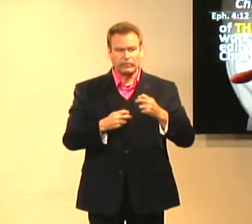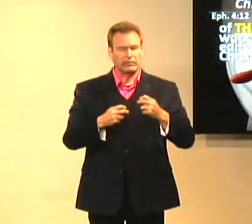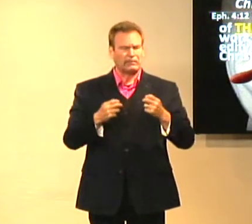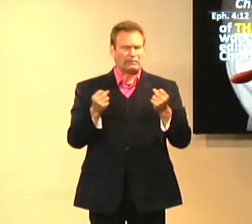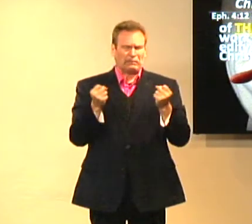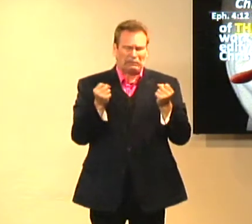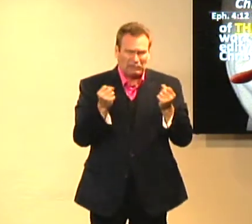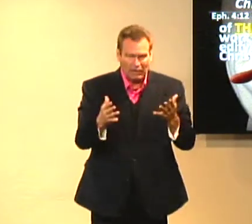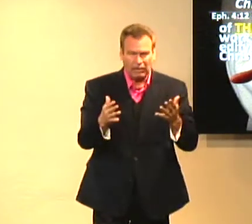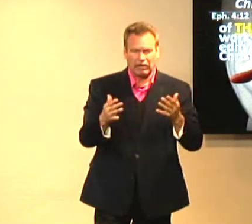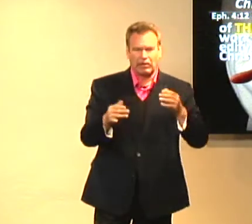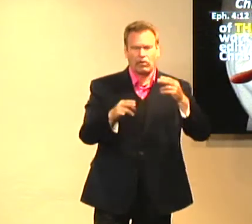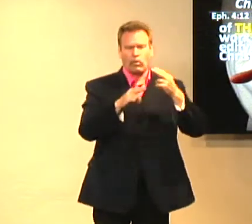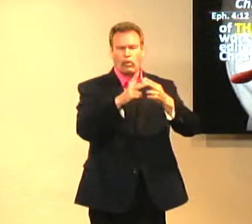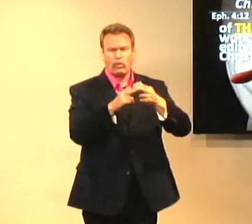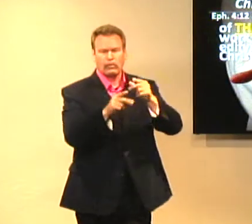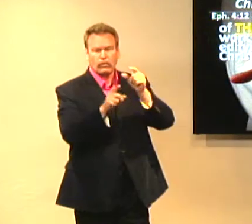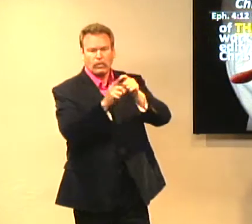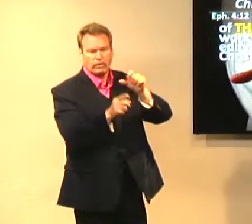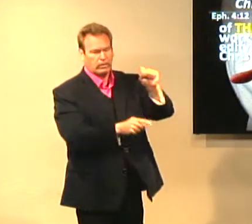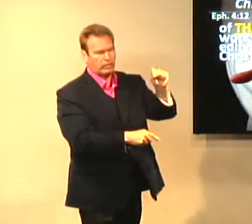They experienced many, many problems.